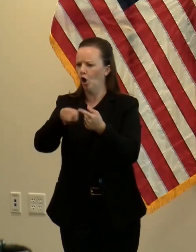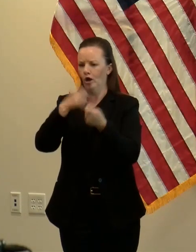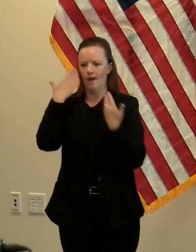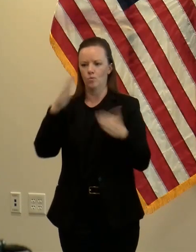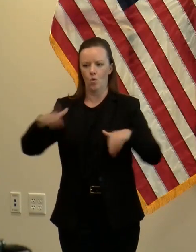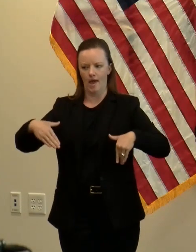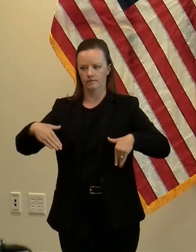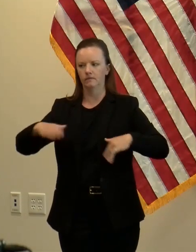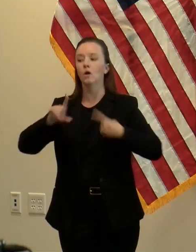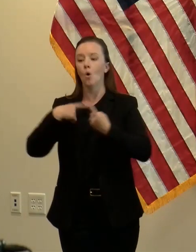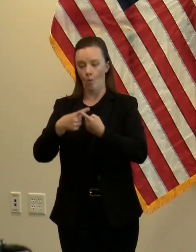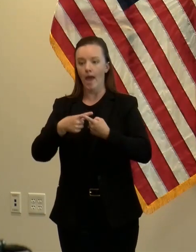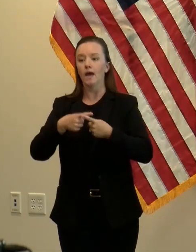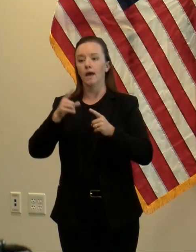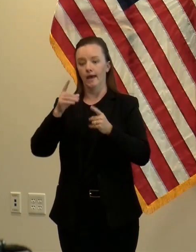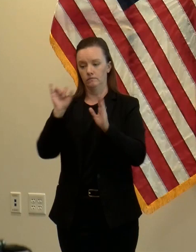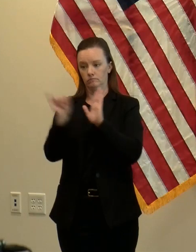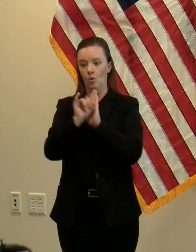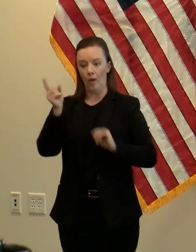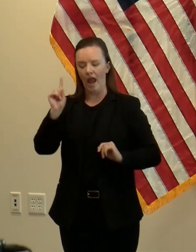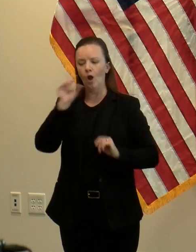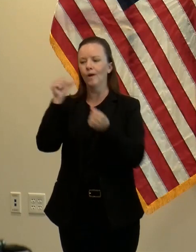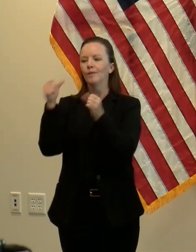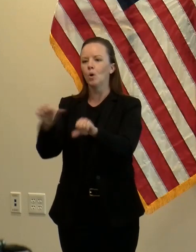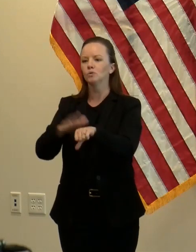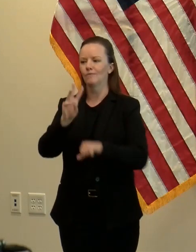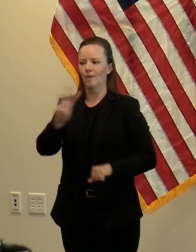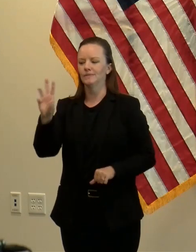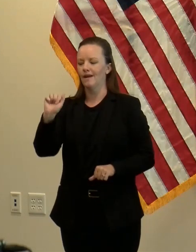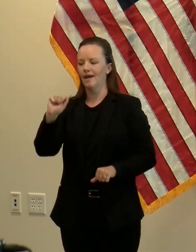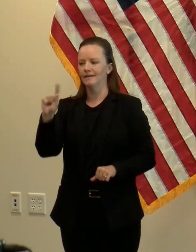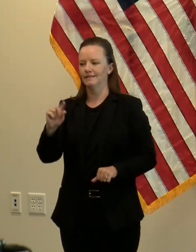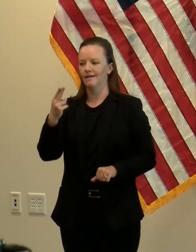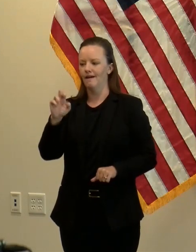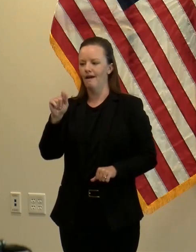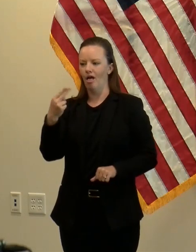they'll be on the azhealth.gov website.